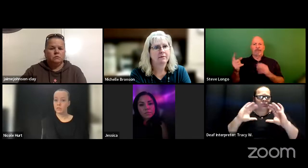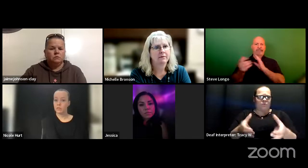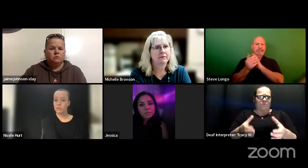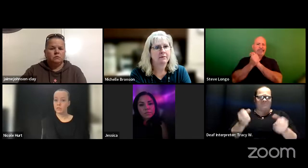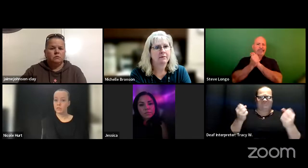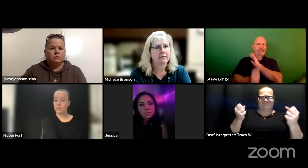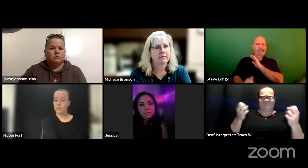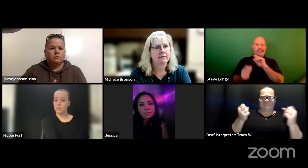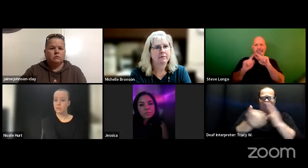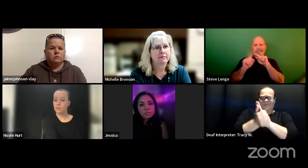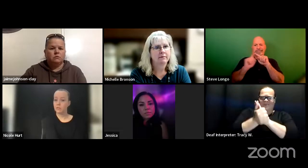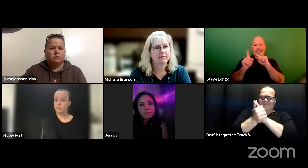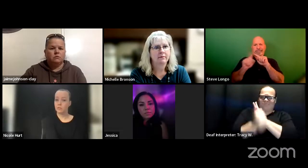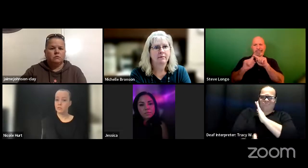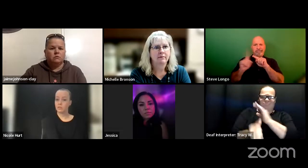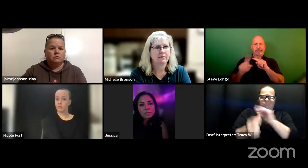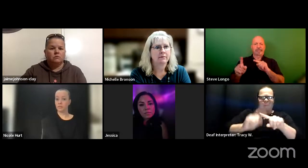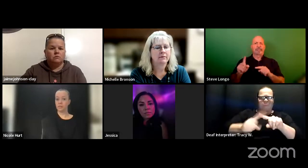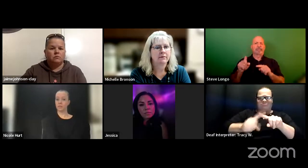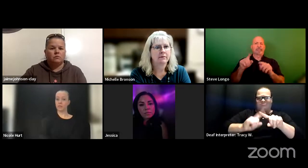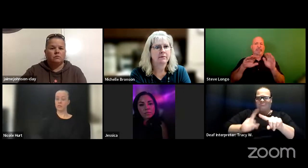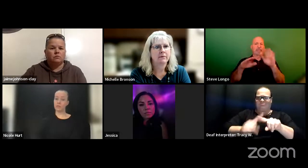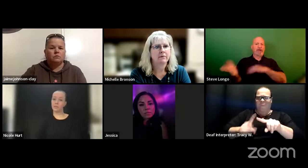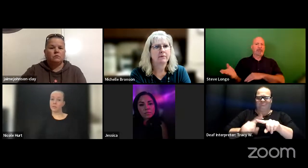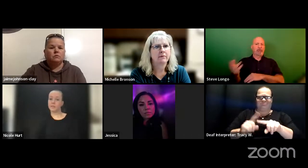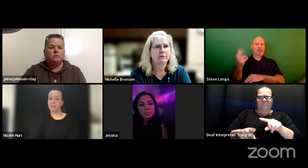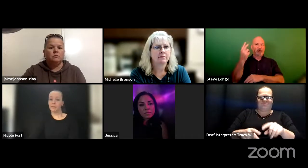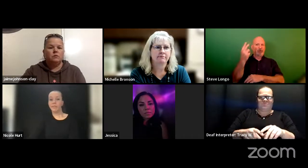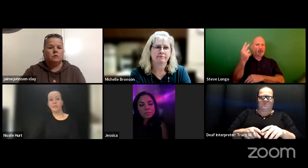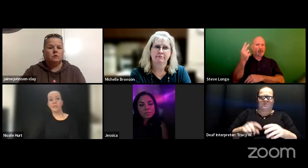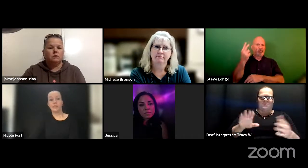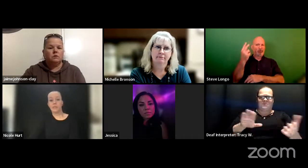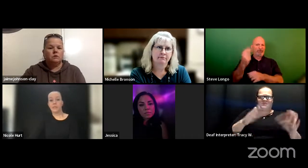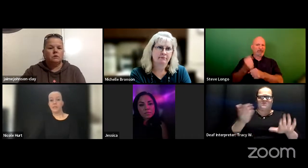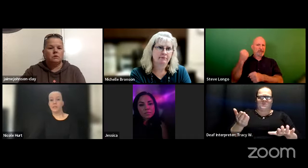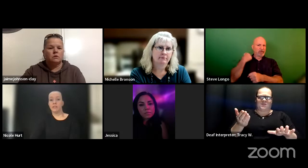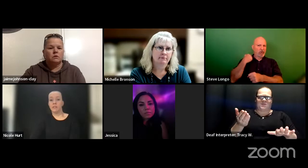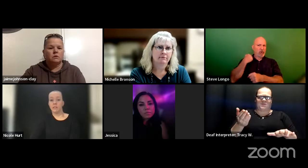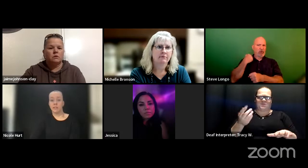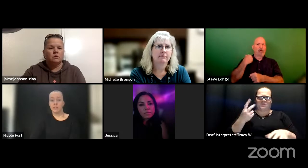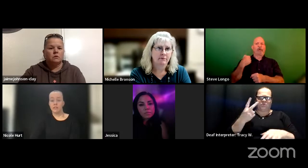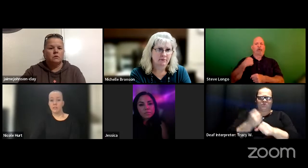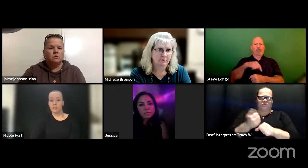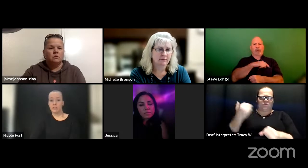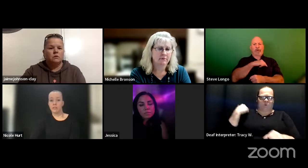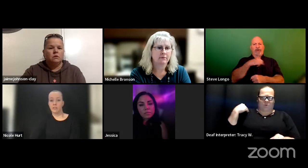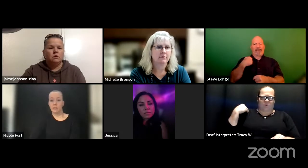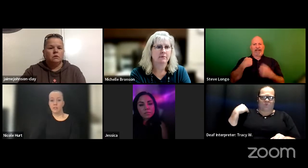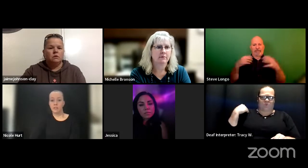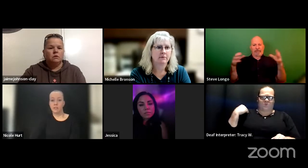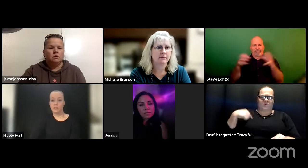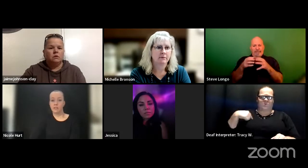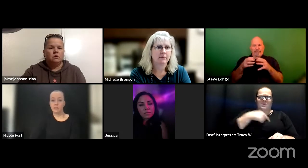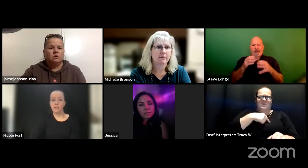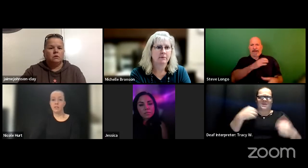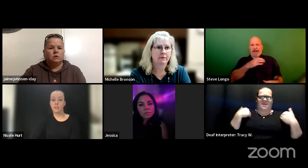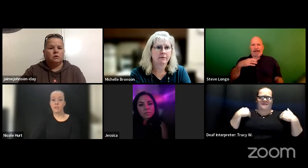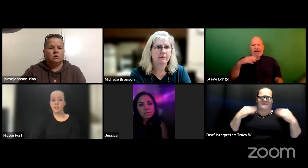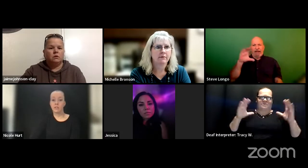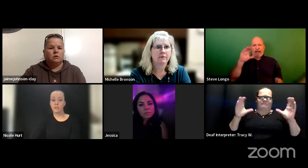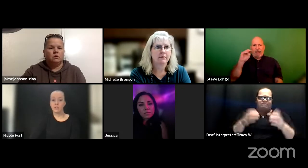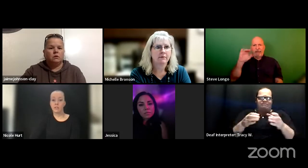Musign signing performance group and was very skilled. She passed away 2 years